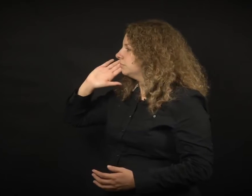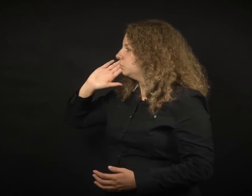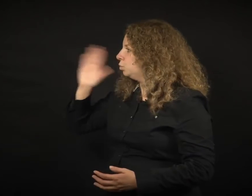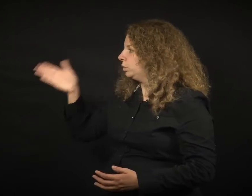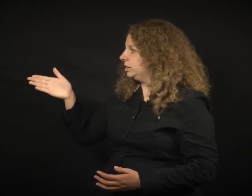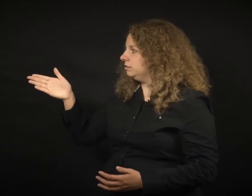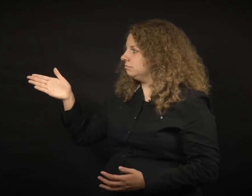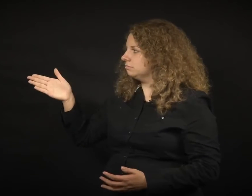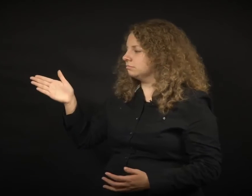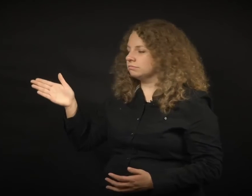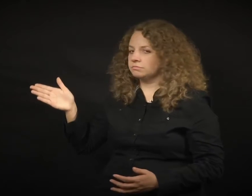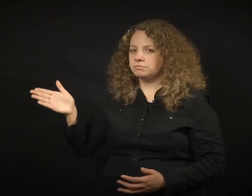Will.